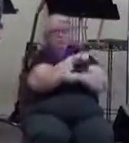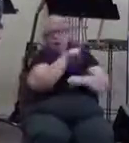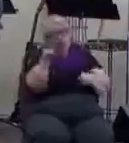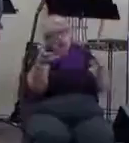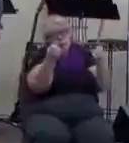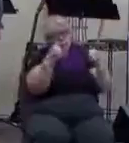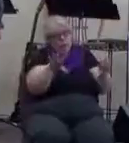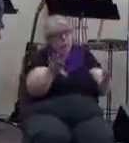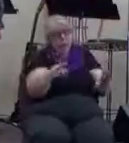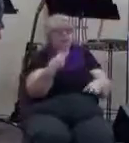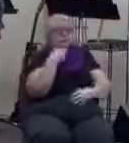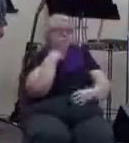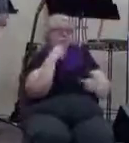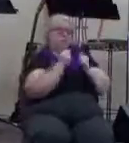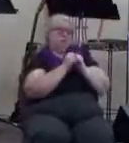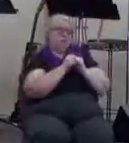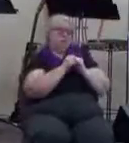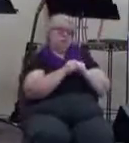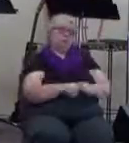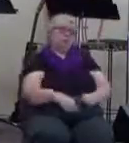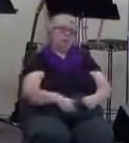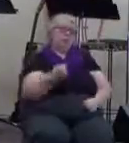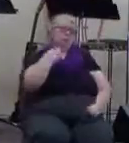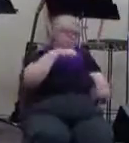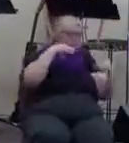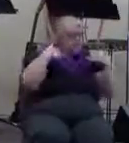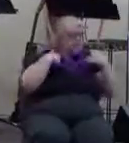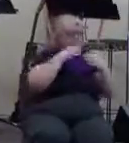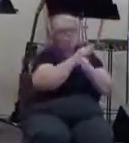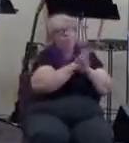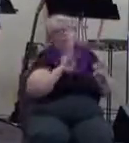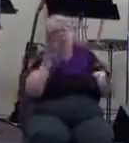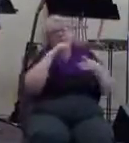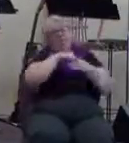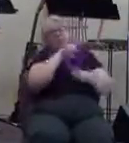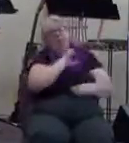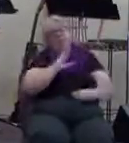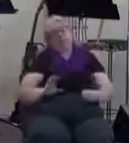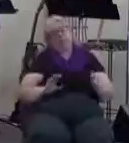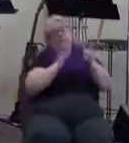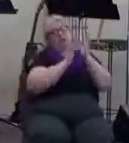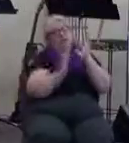to. We have freedom in Christ Jesus.